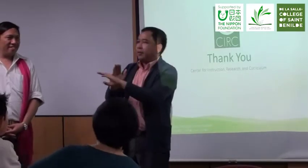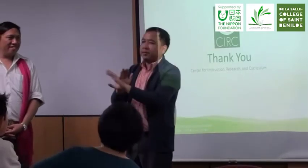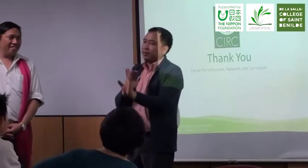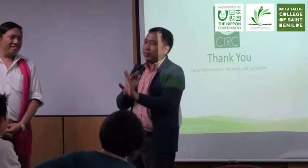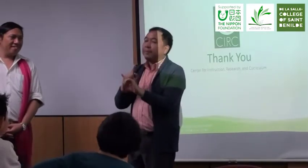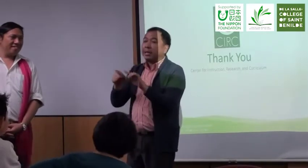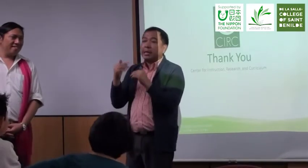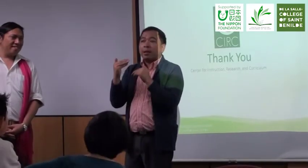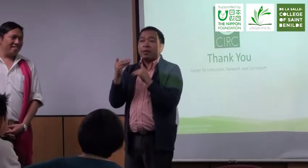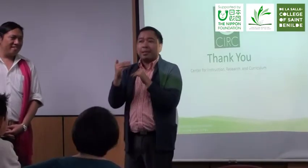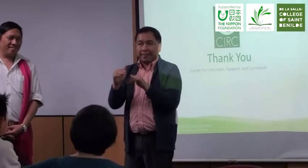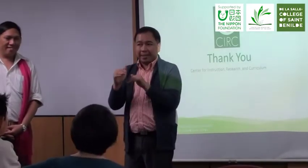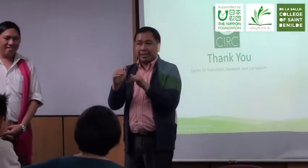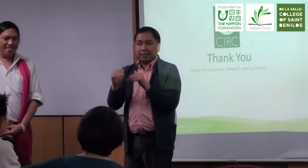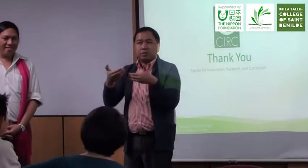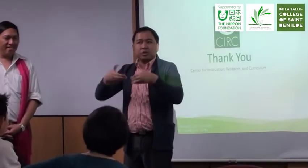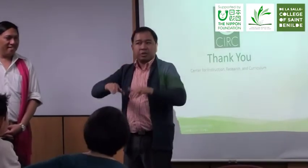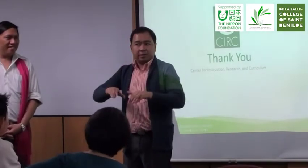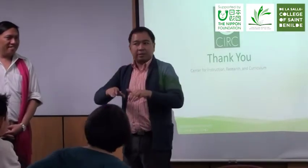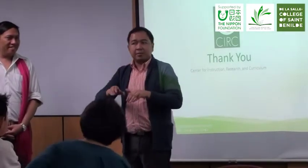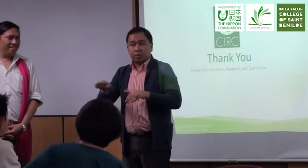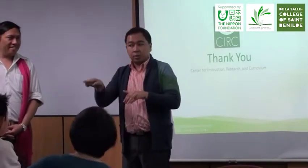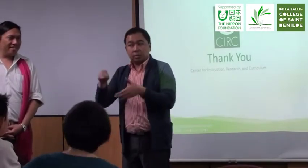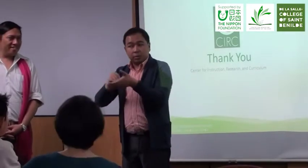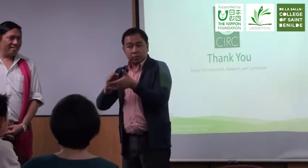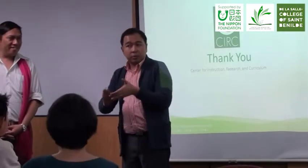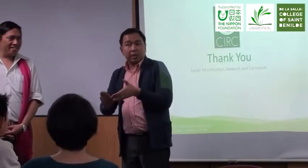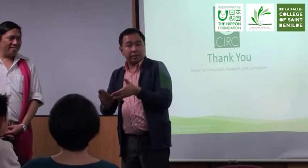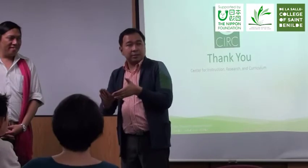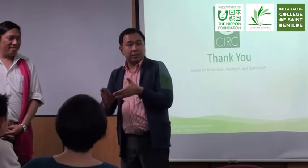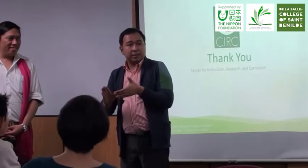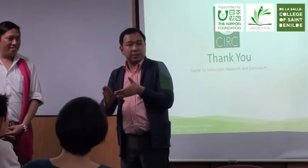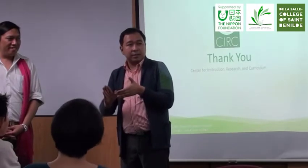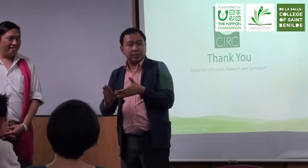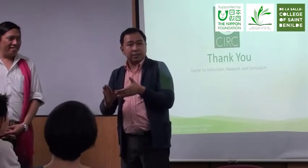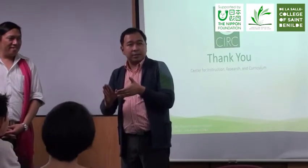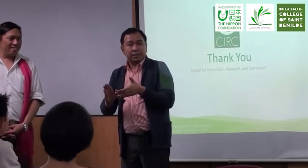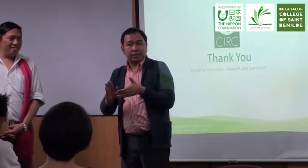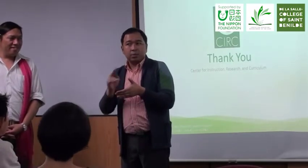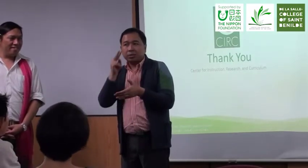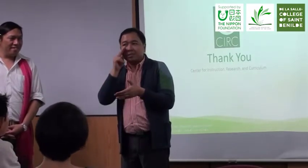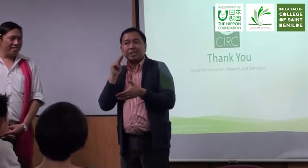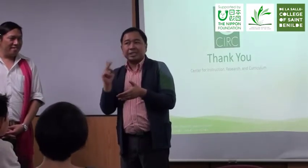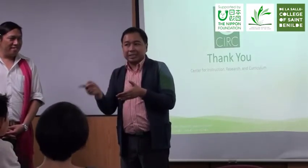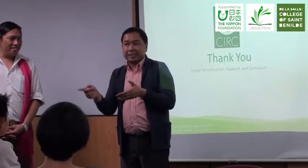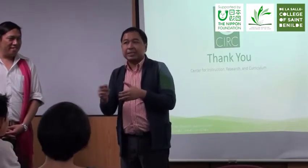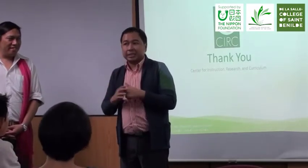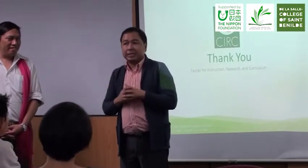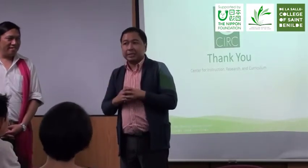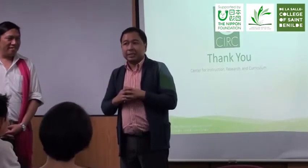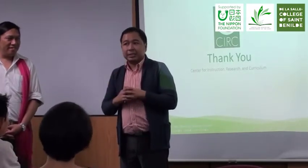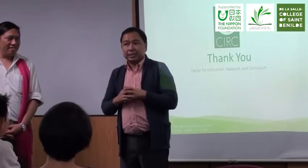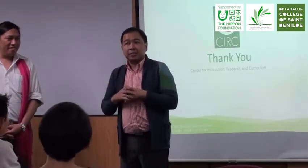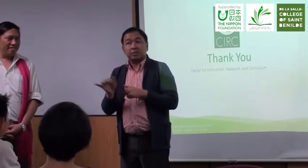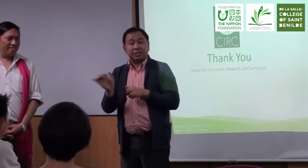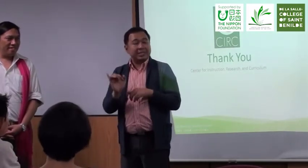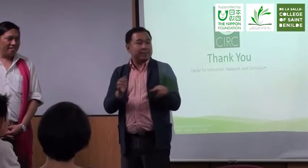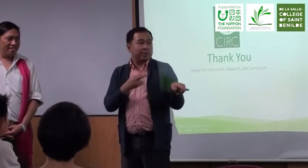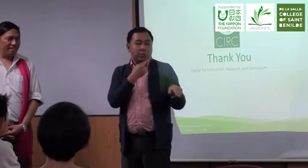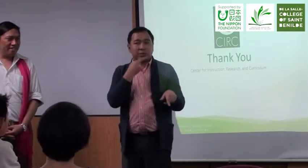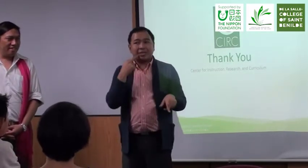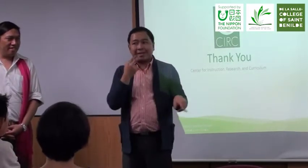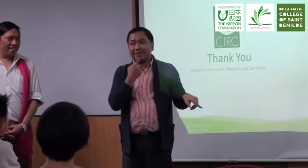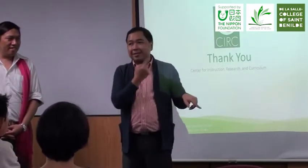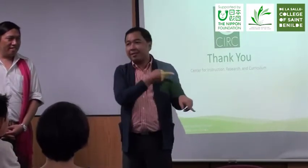limit the chances of the students cheating, just as what Rochelle